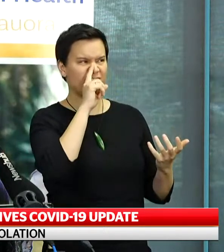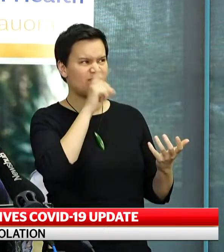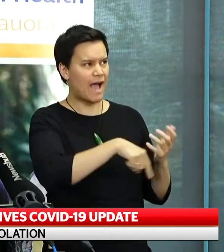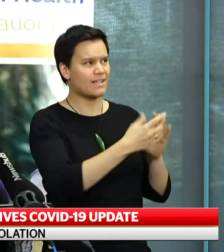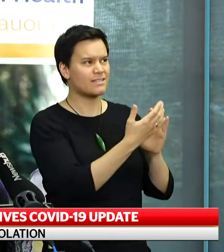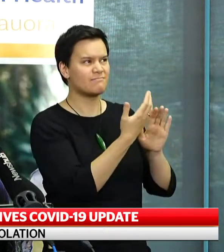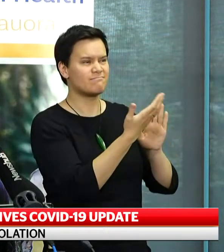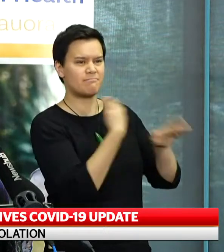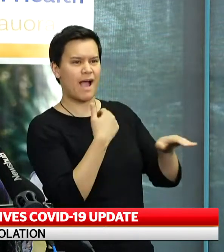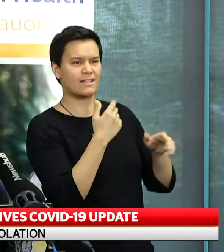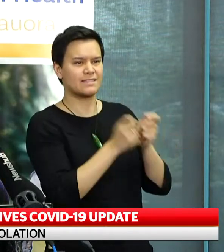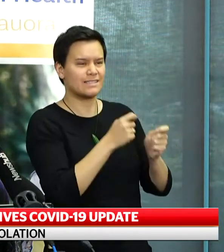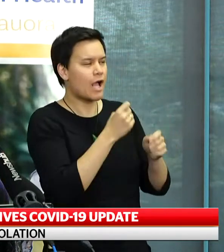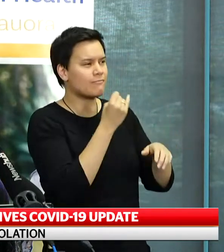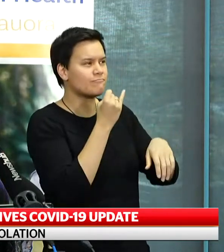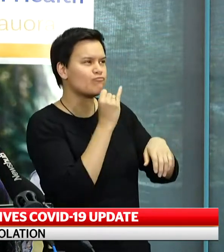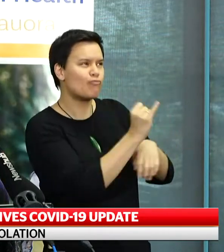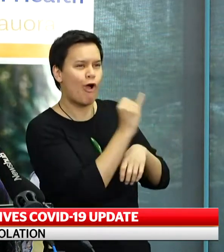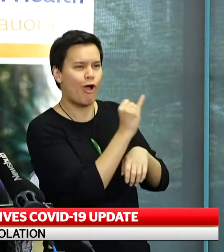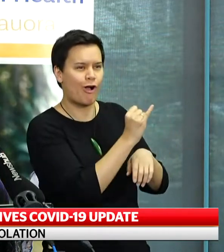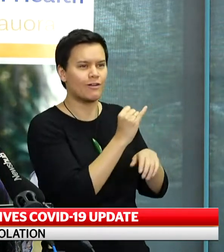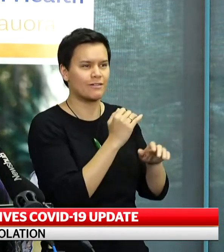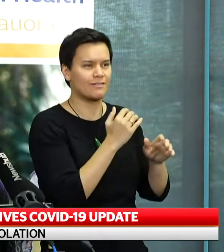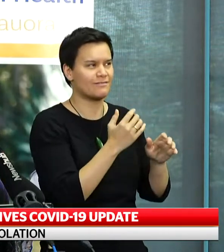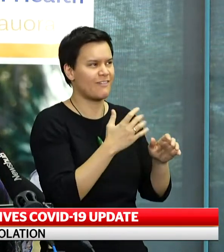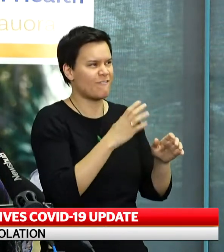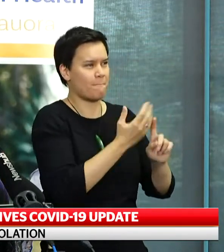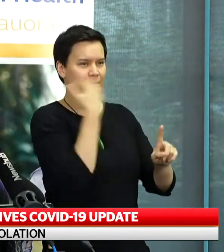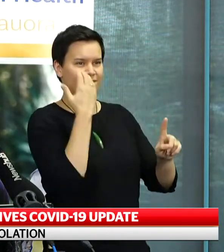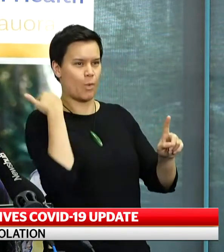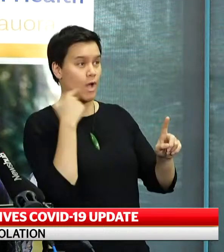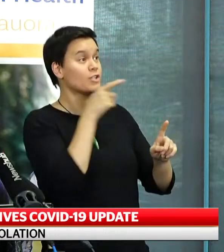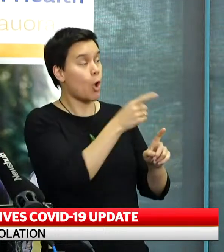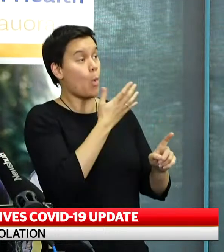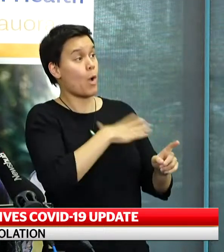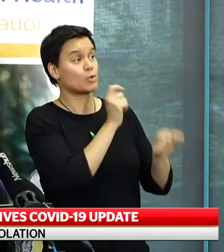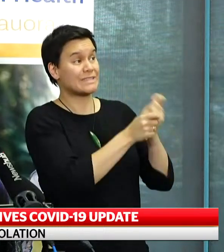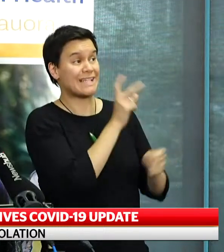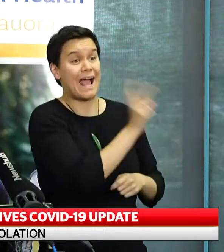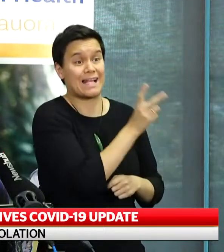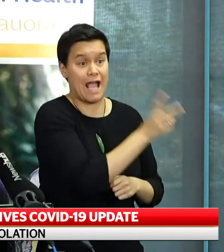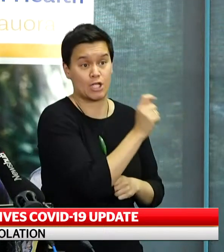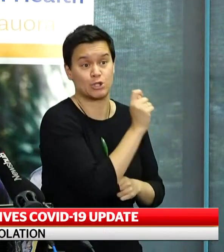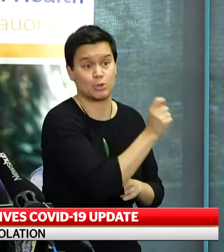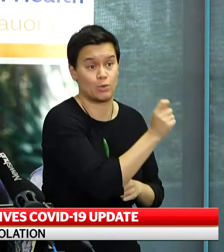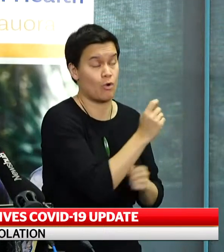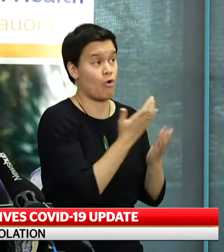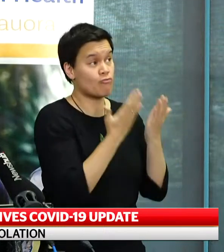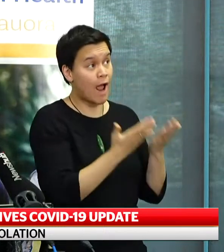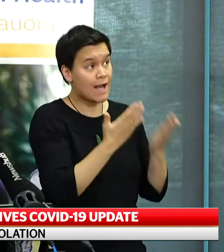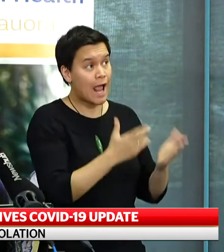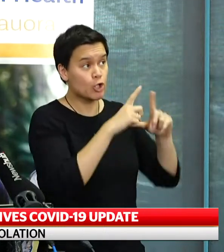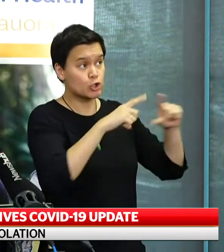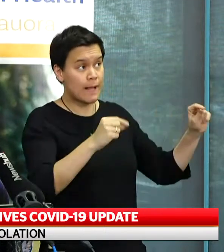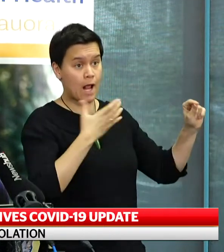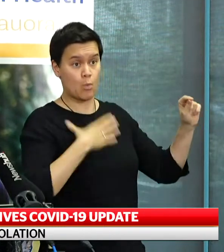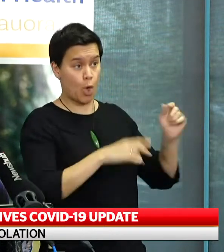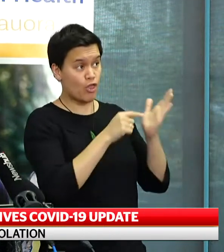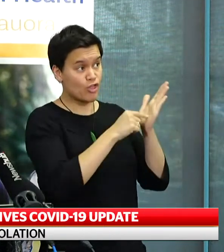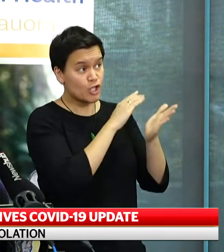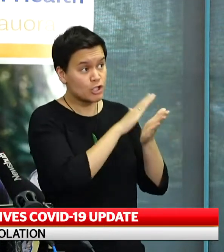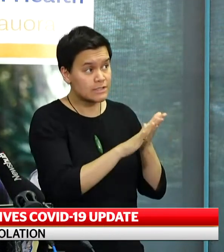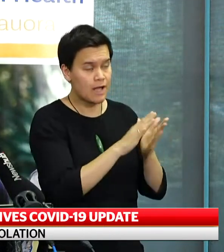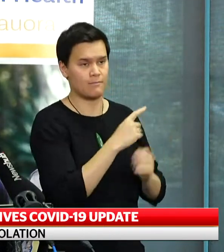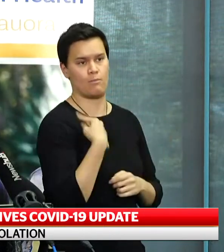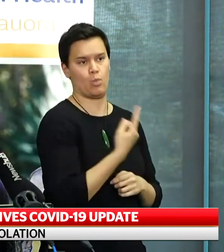test, and that would help confirm what we're talking about here. That is scheduled at this stage for Thursday, Japan